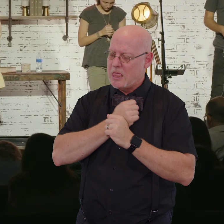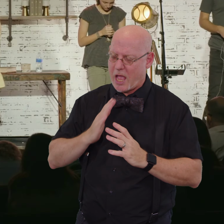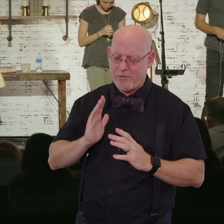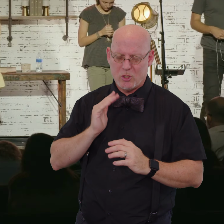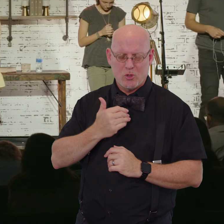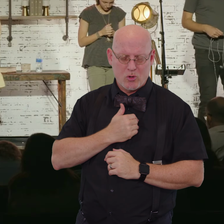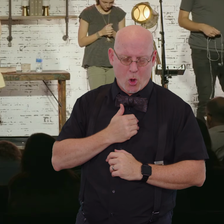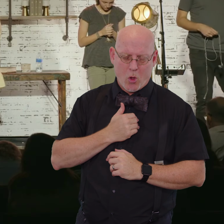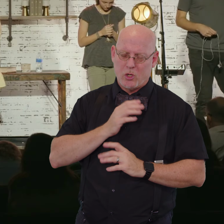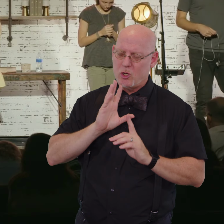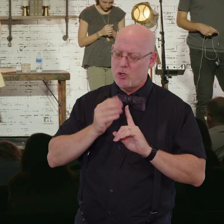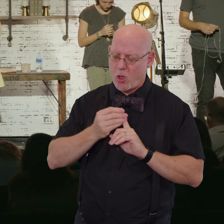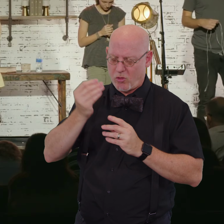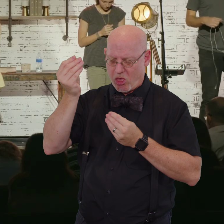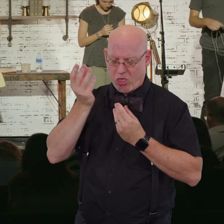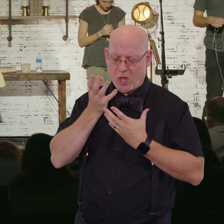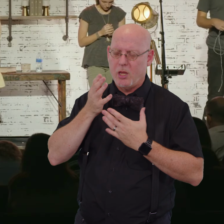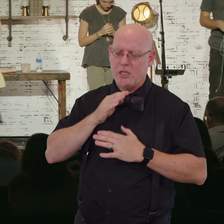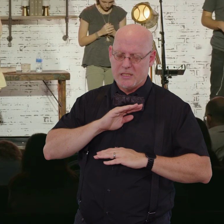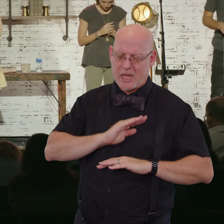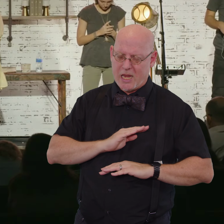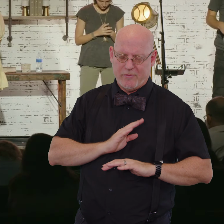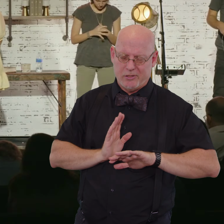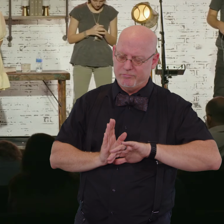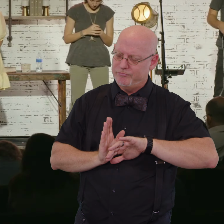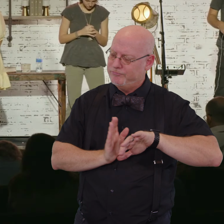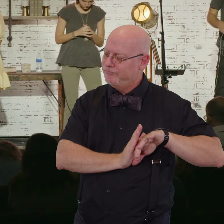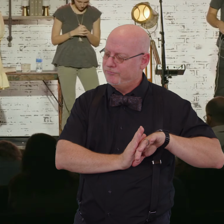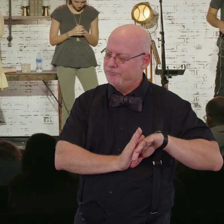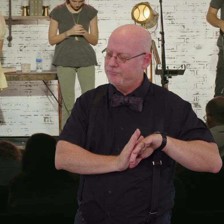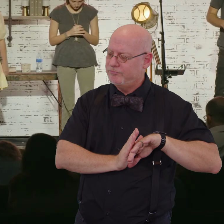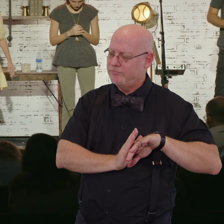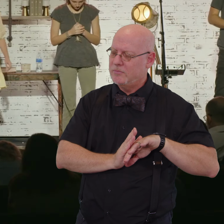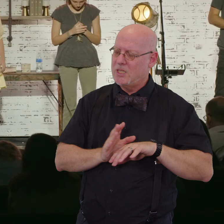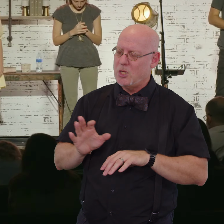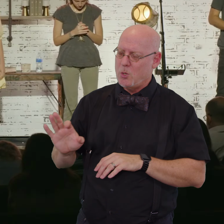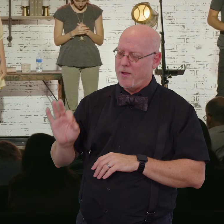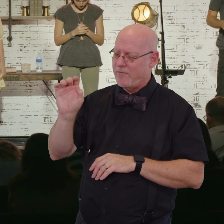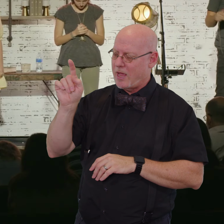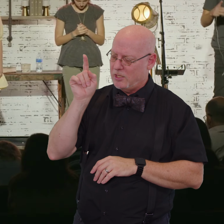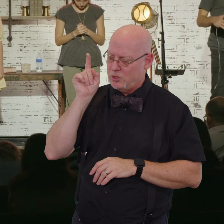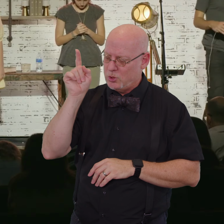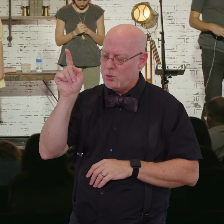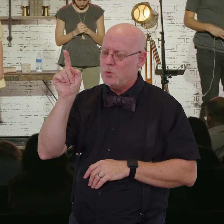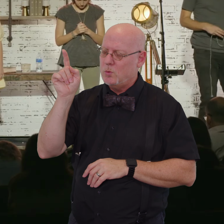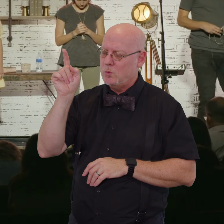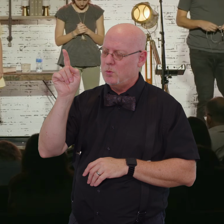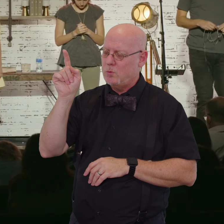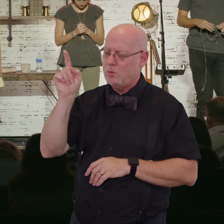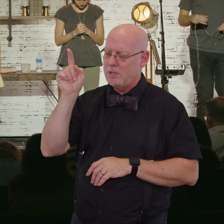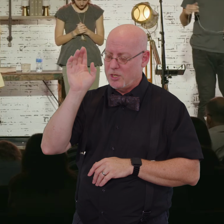lovers that our souls and our culture tell us will satisfy may we find in you